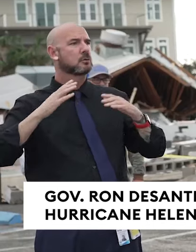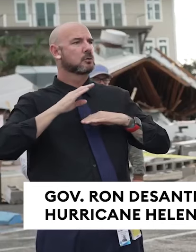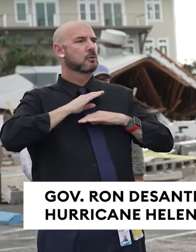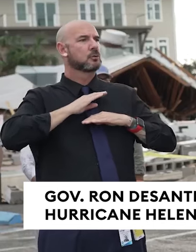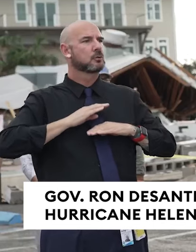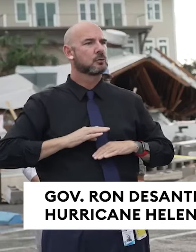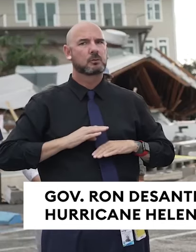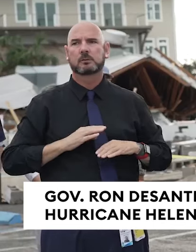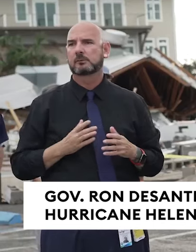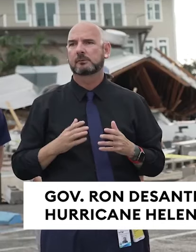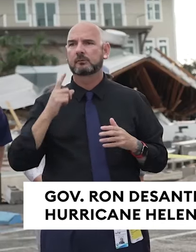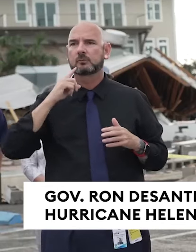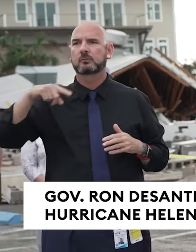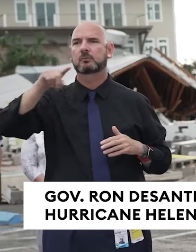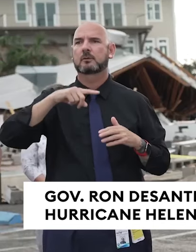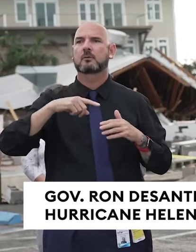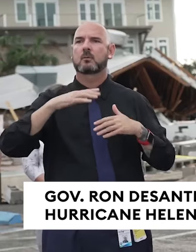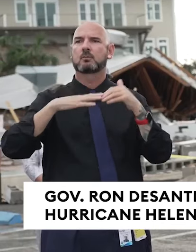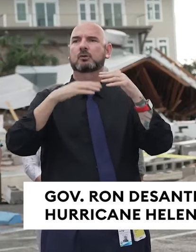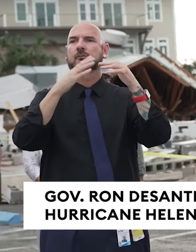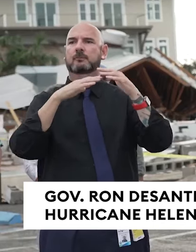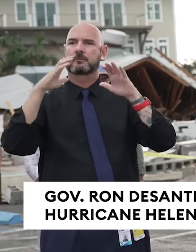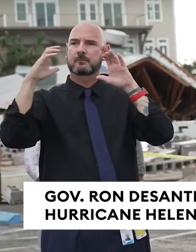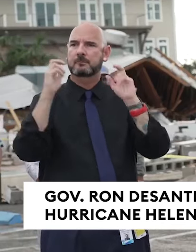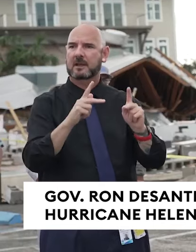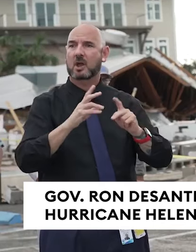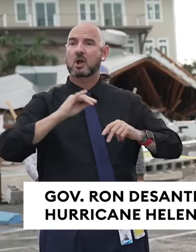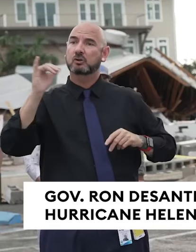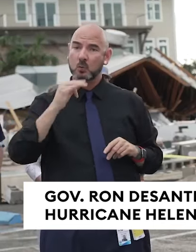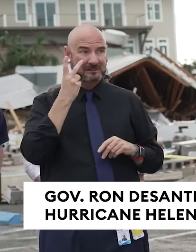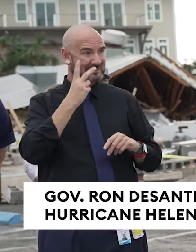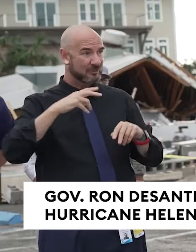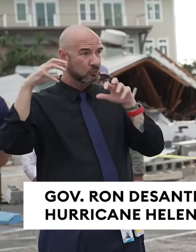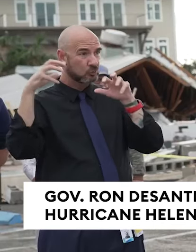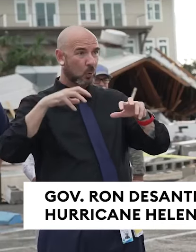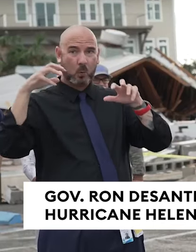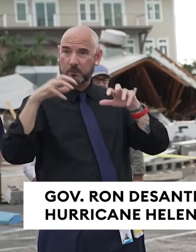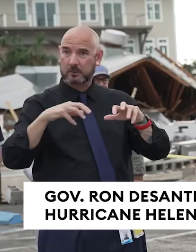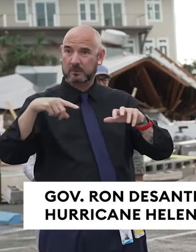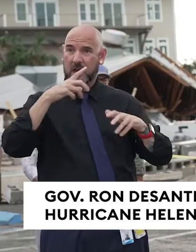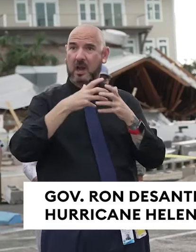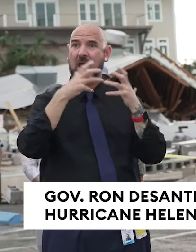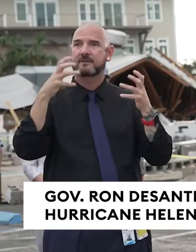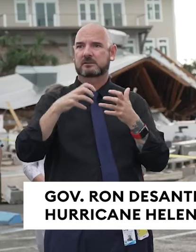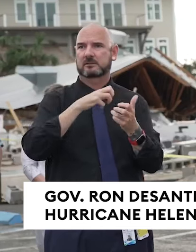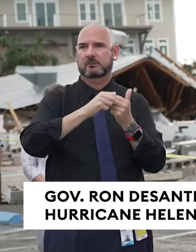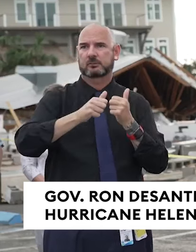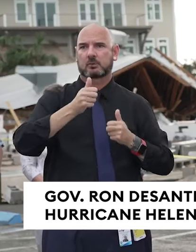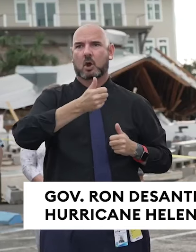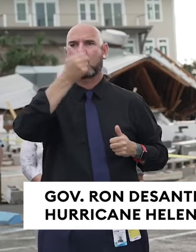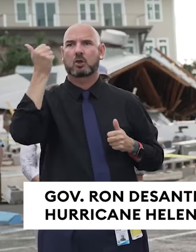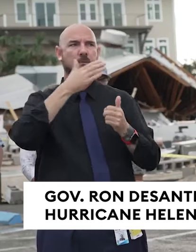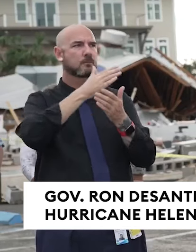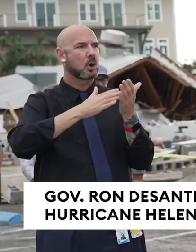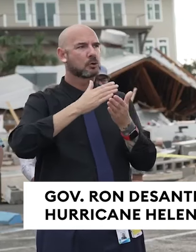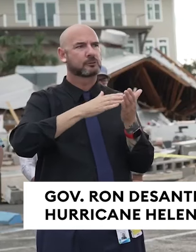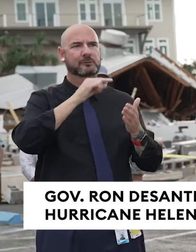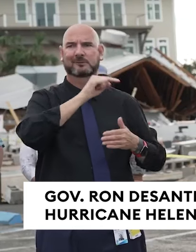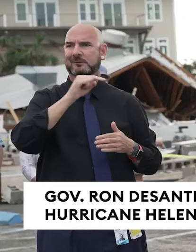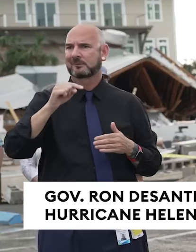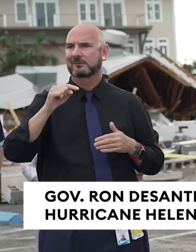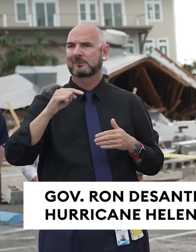to rebuild. But we also have seen this storm do a lot of damage in other parts of the country. And